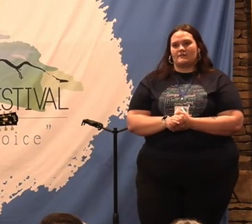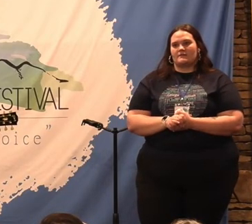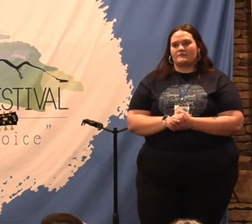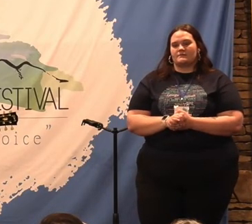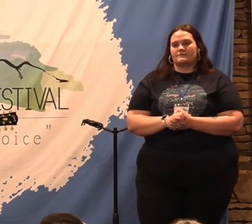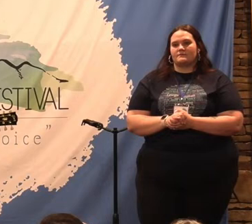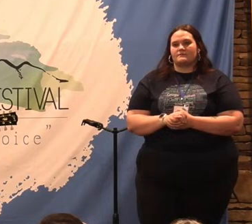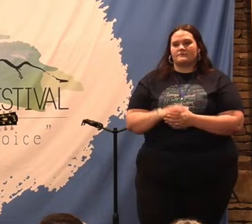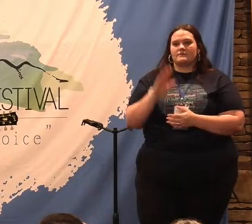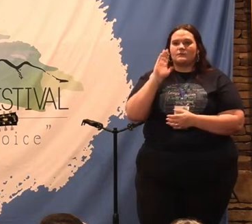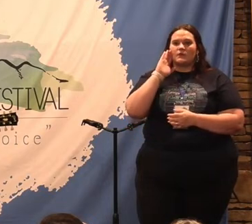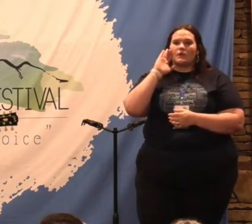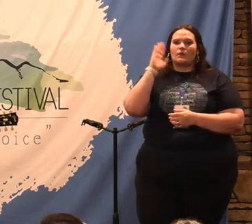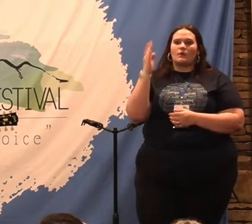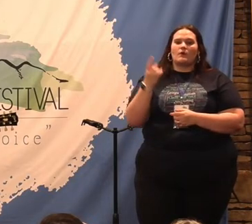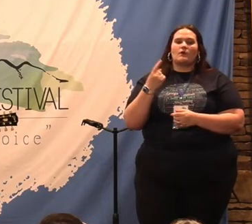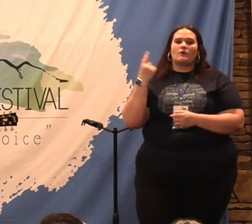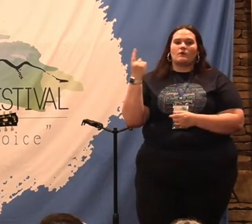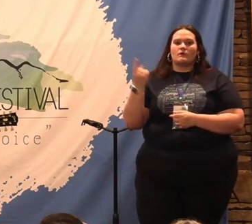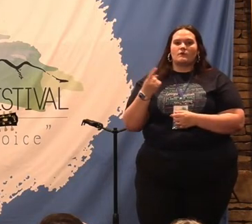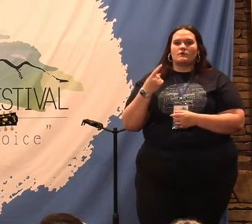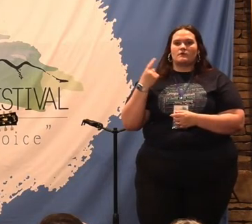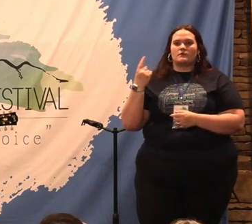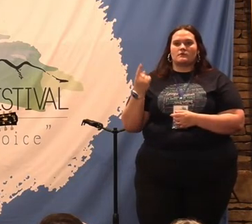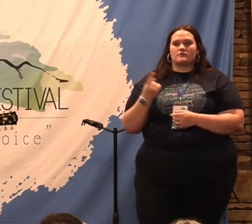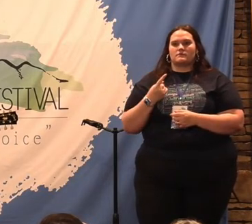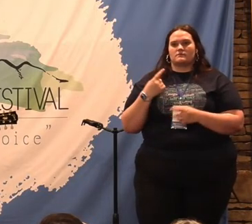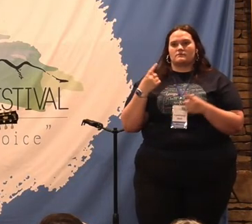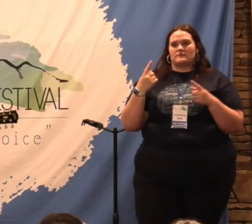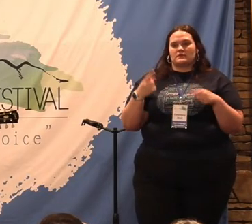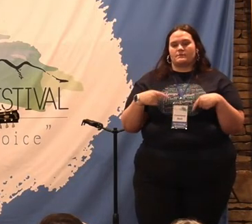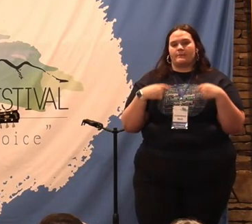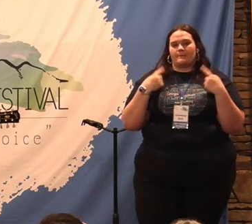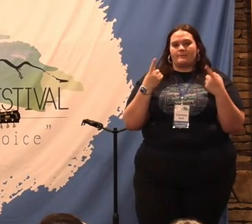believe they're gonna always spin and weave